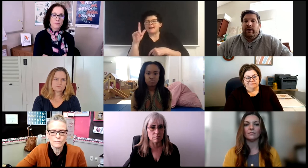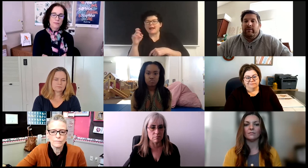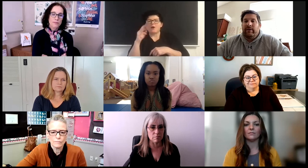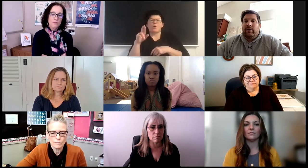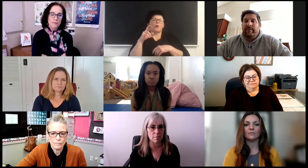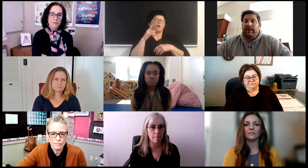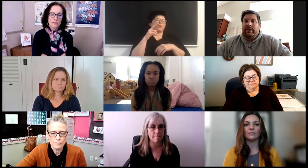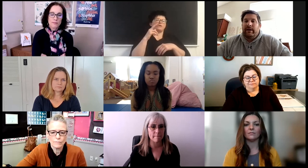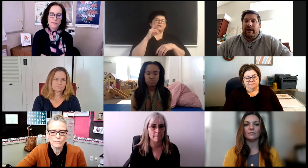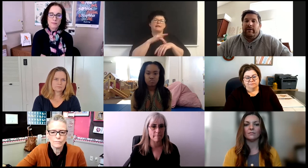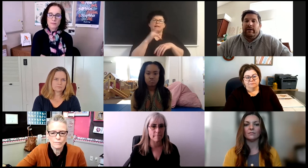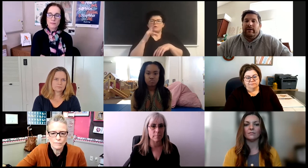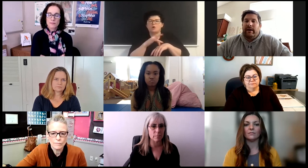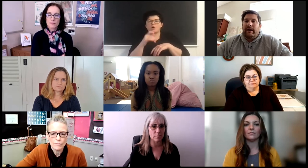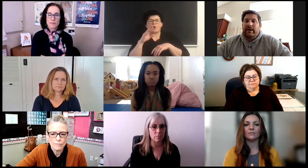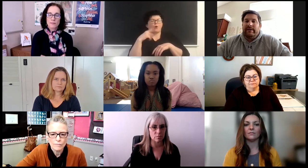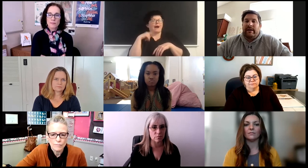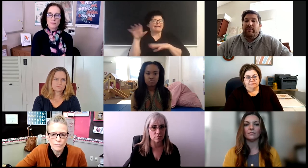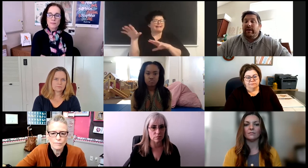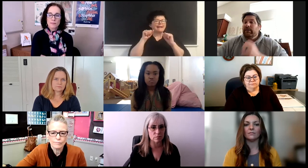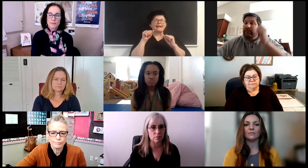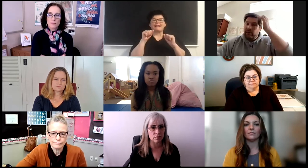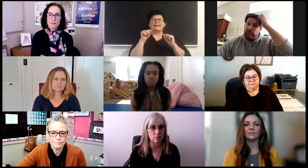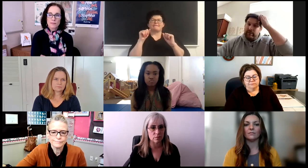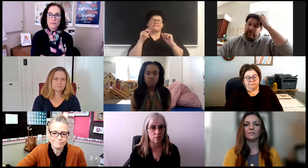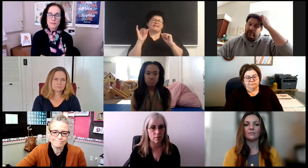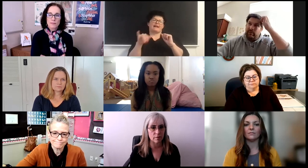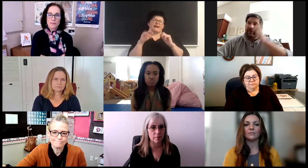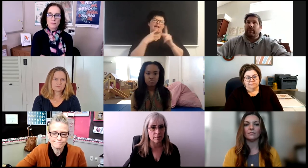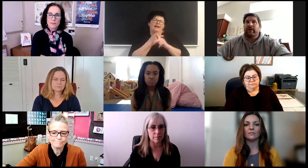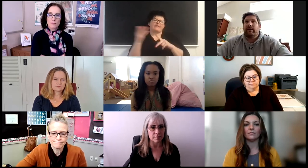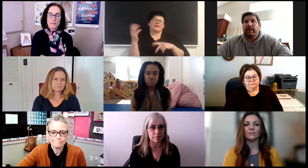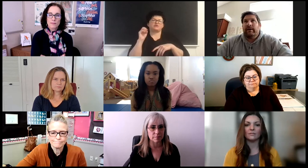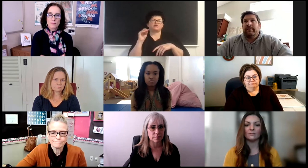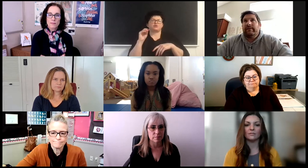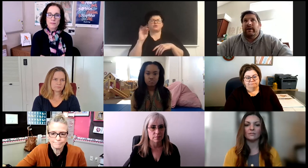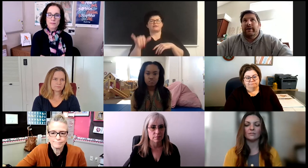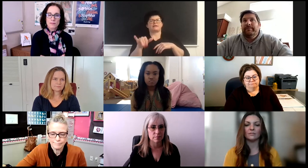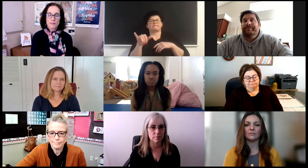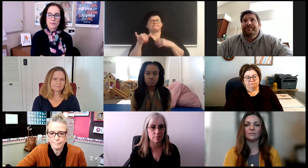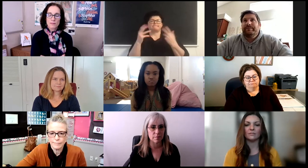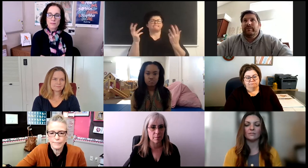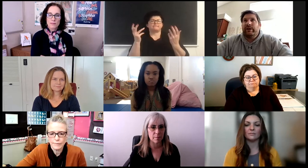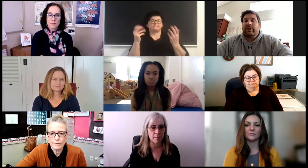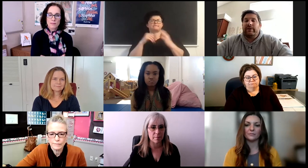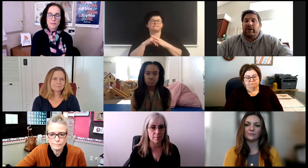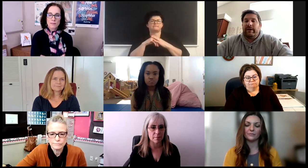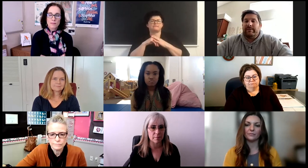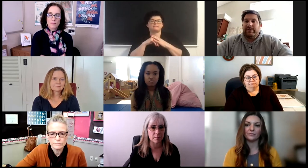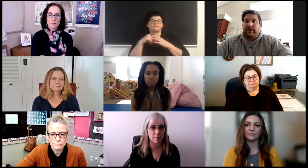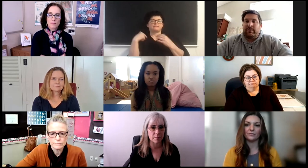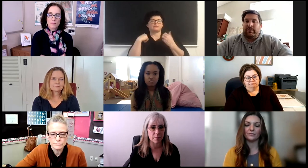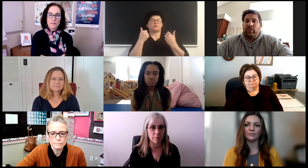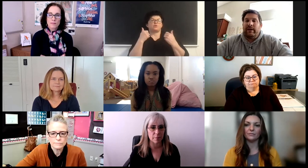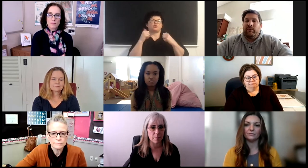early, whatever, or I'm going to need to cut out, type of thing. So it was something that we tried to accommodate